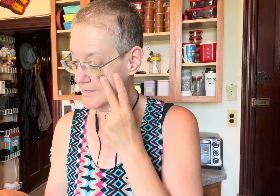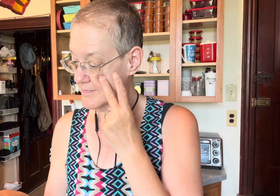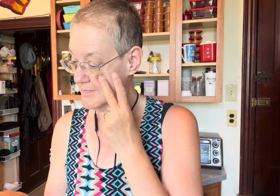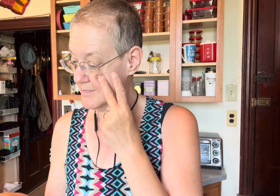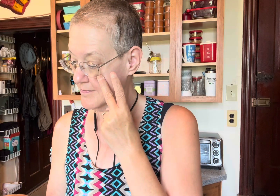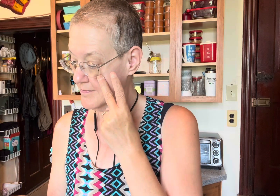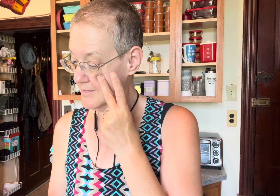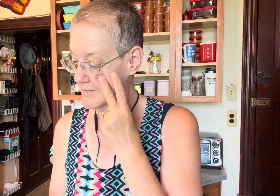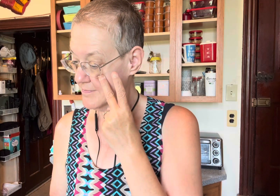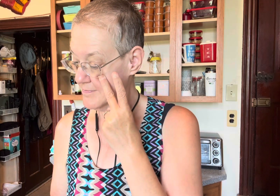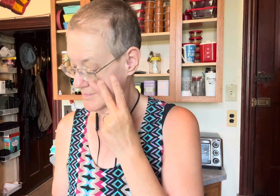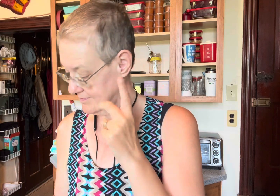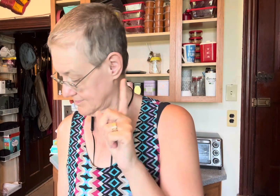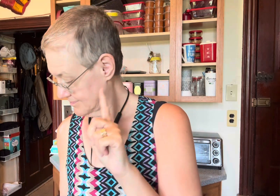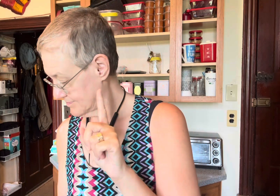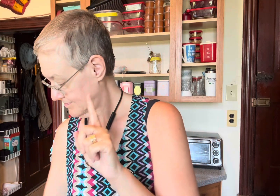where is it?